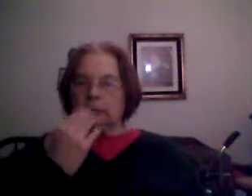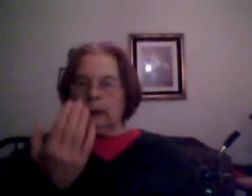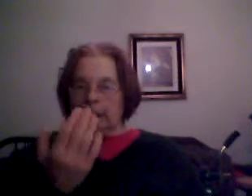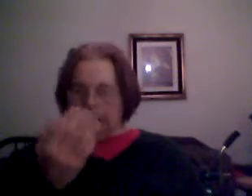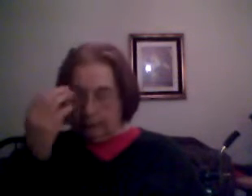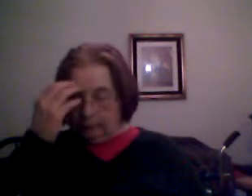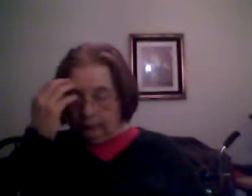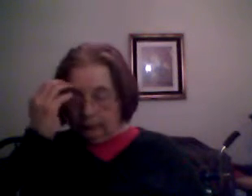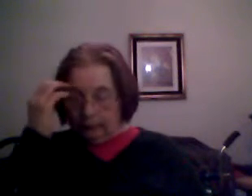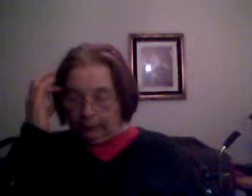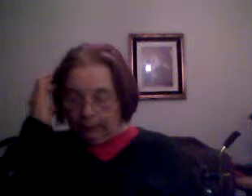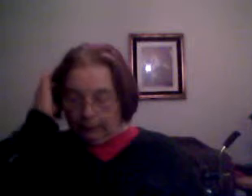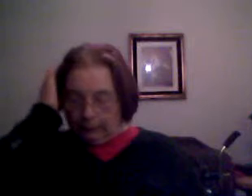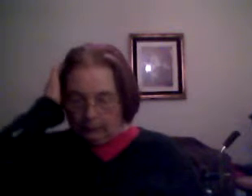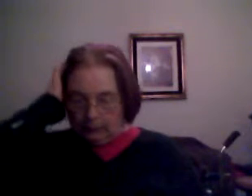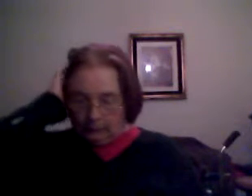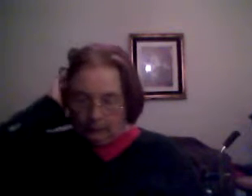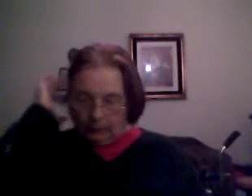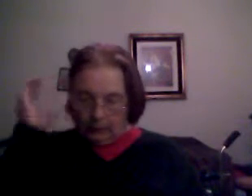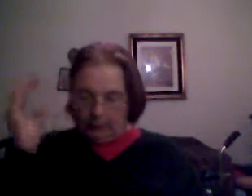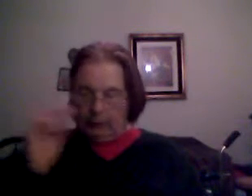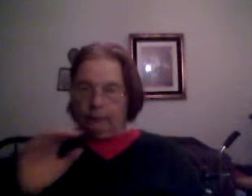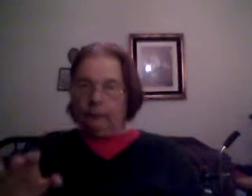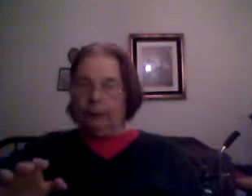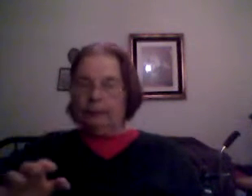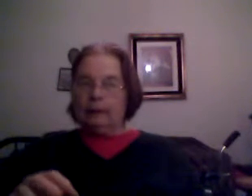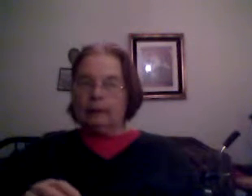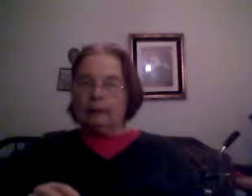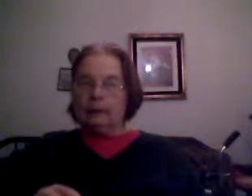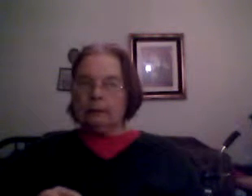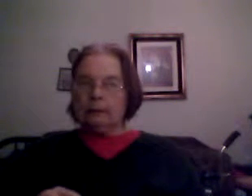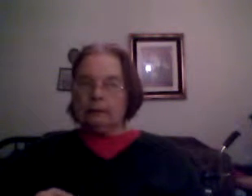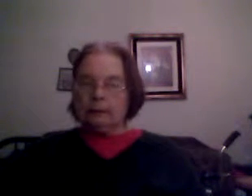I forgot what that is, if relevant.